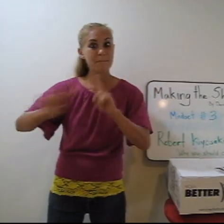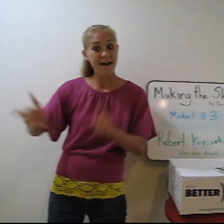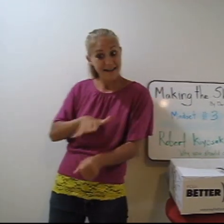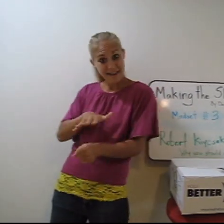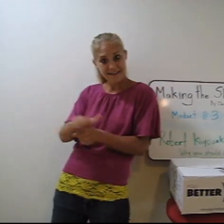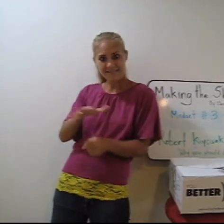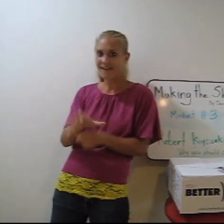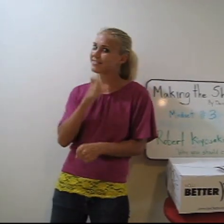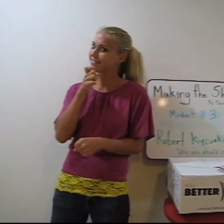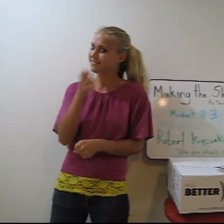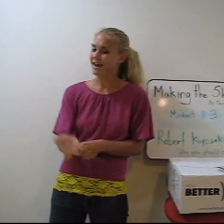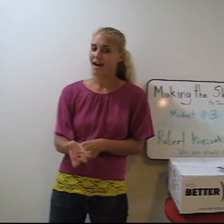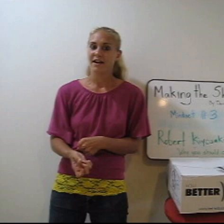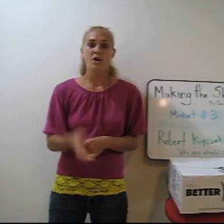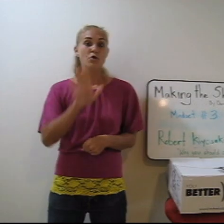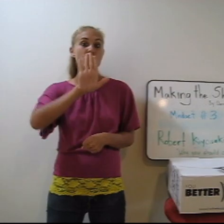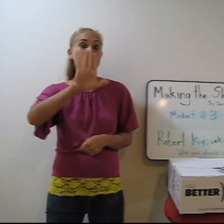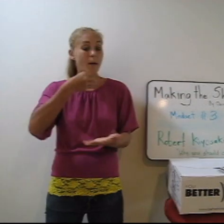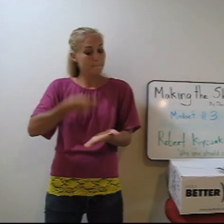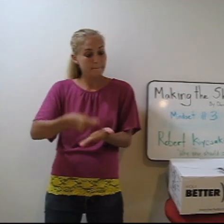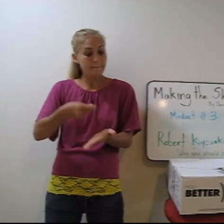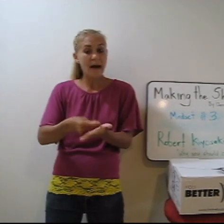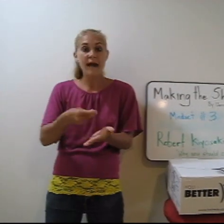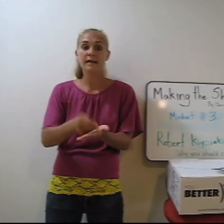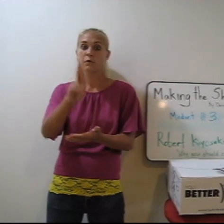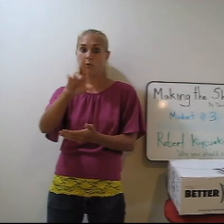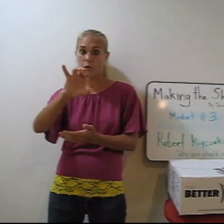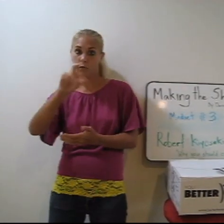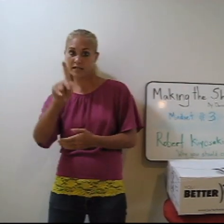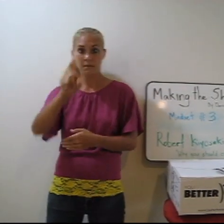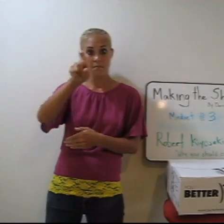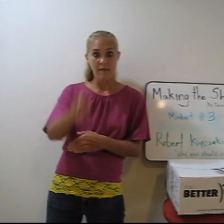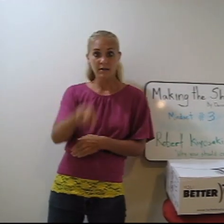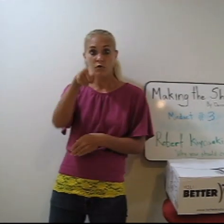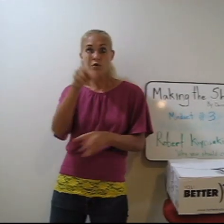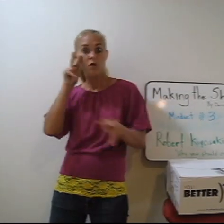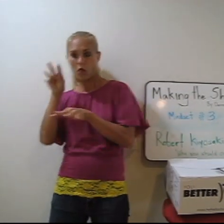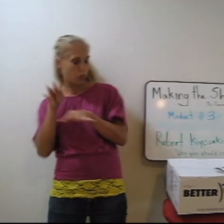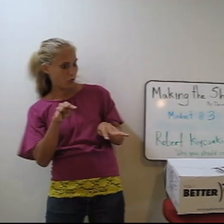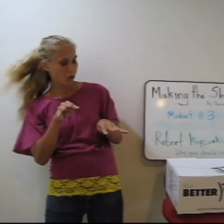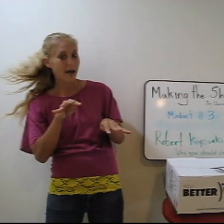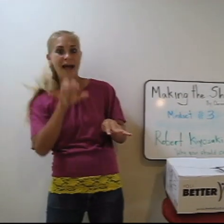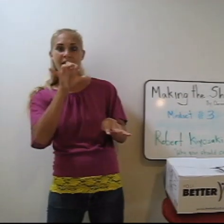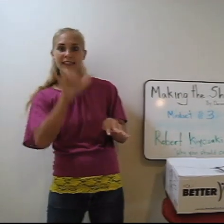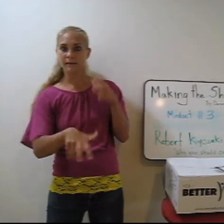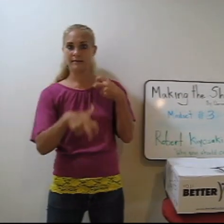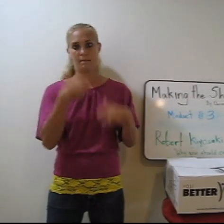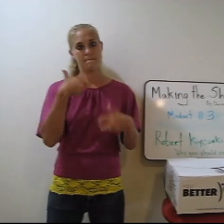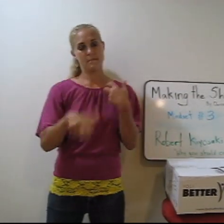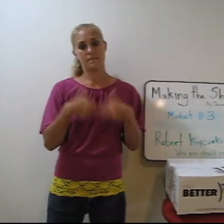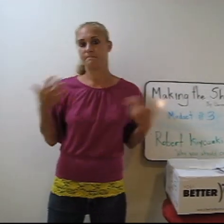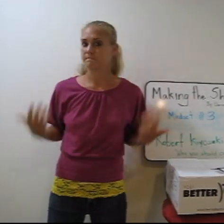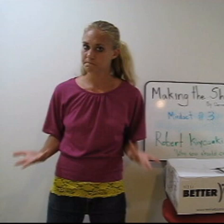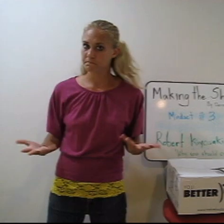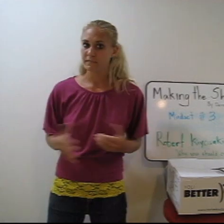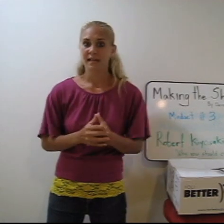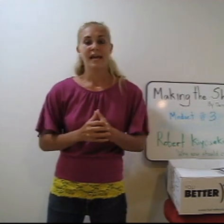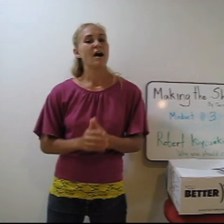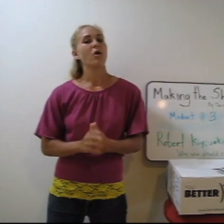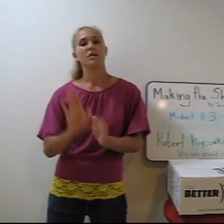people. Your wallet has to be at stake to get people's attention. And therein lies the problem. It is way too cheap to get